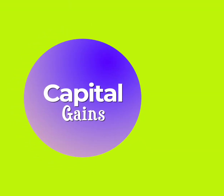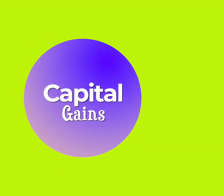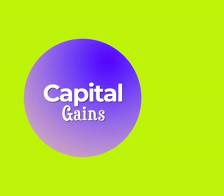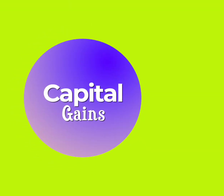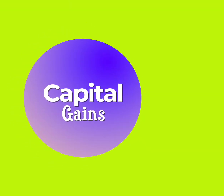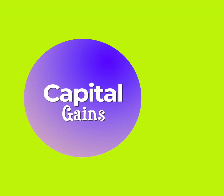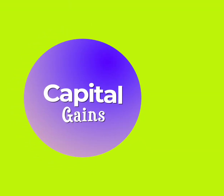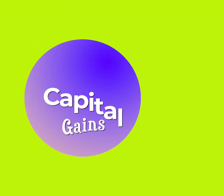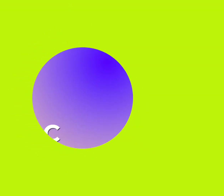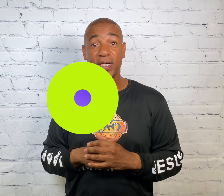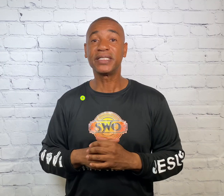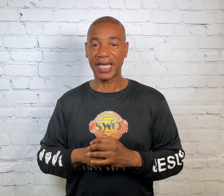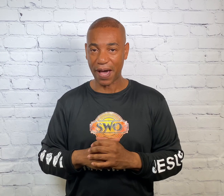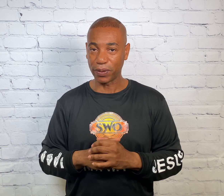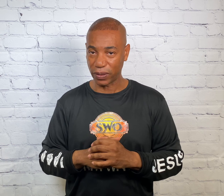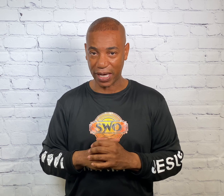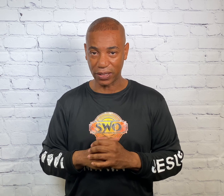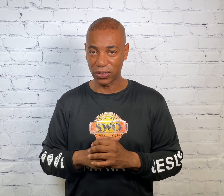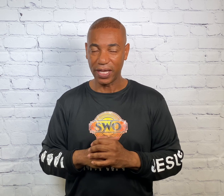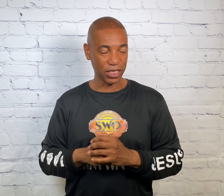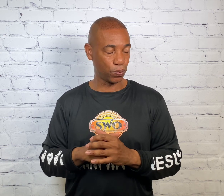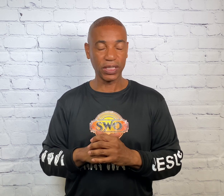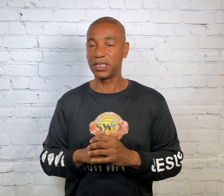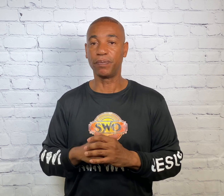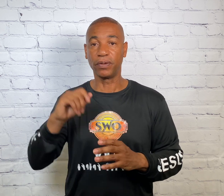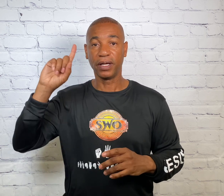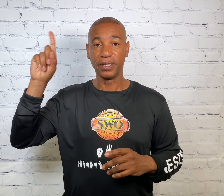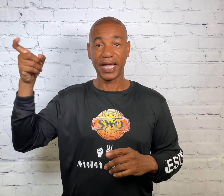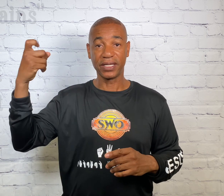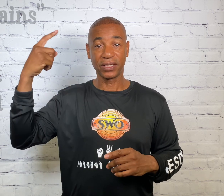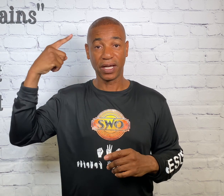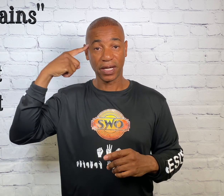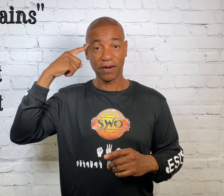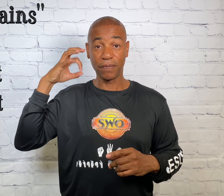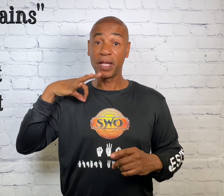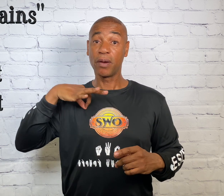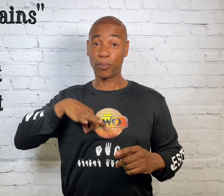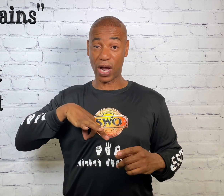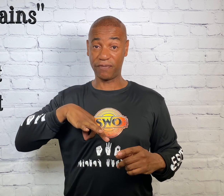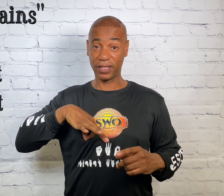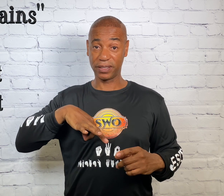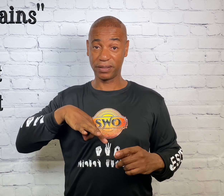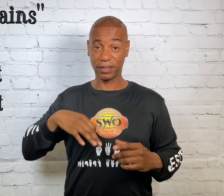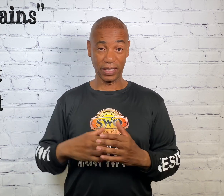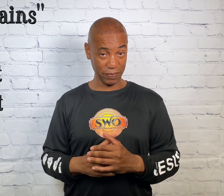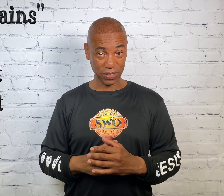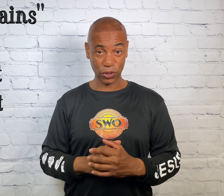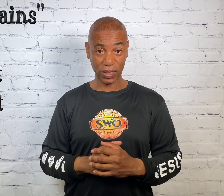Okay, the next sign we're going to do is capital gains. It's pretty simple. That is government profit. Let me demonstrate that